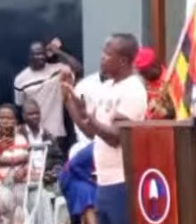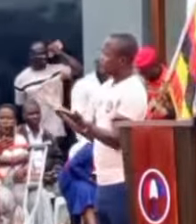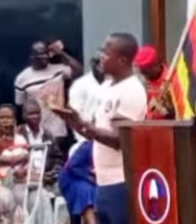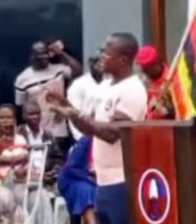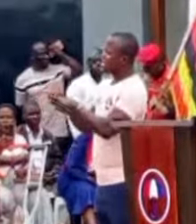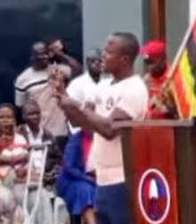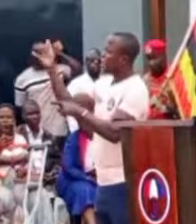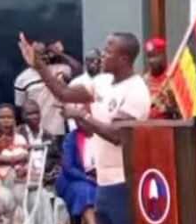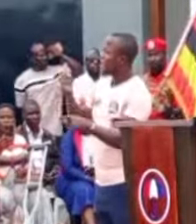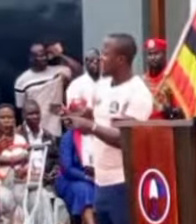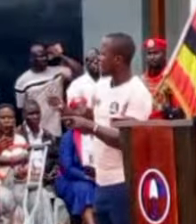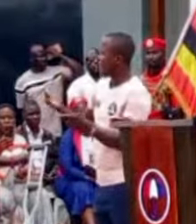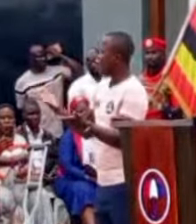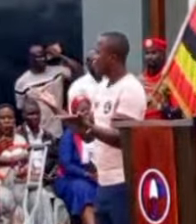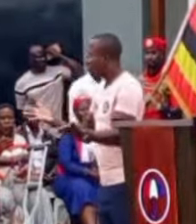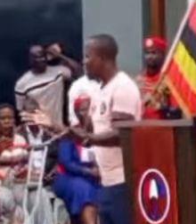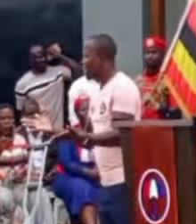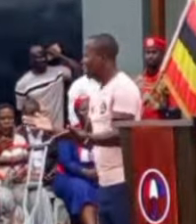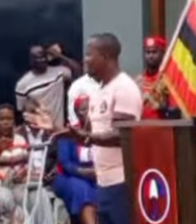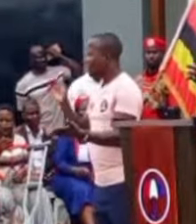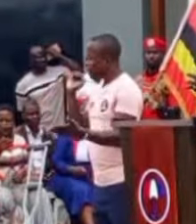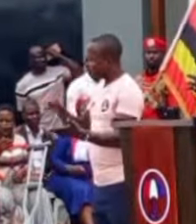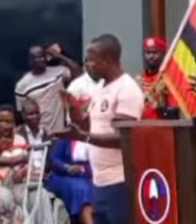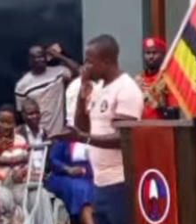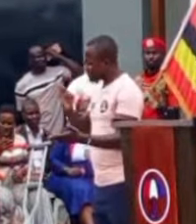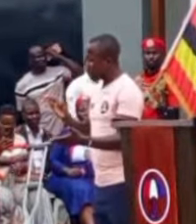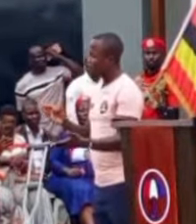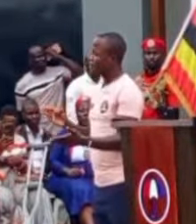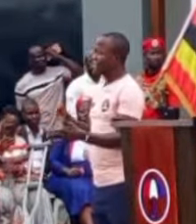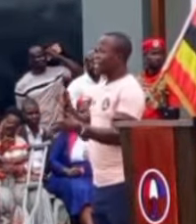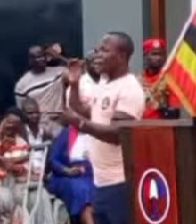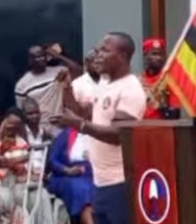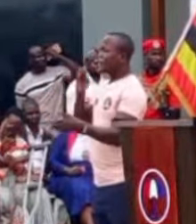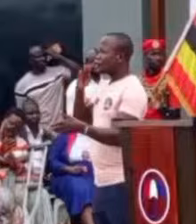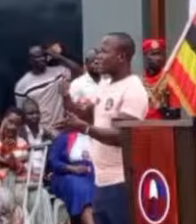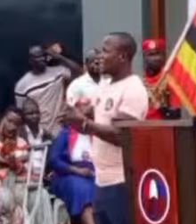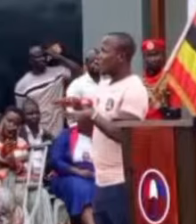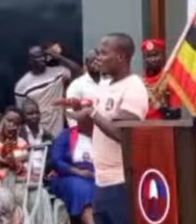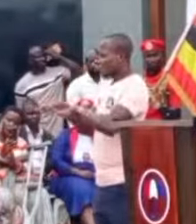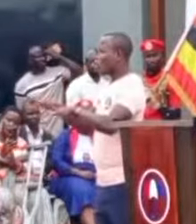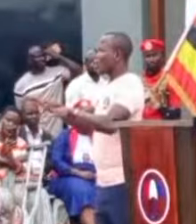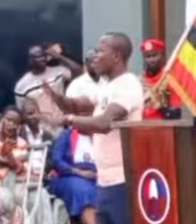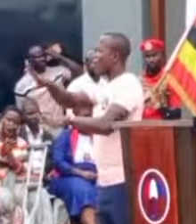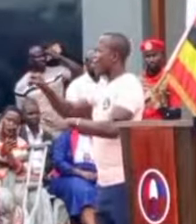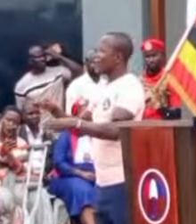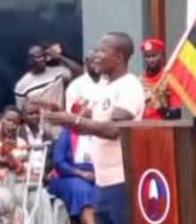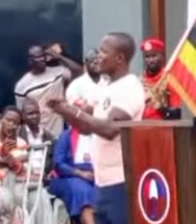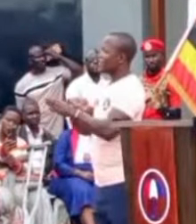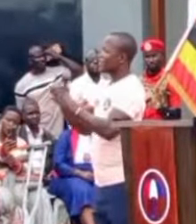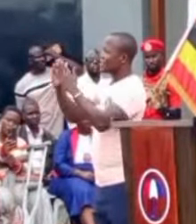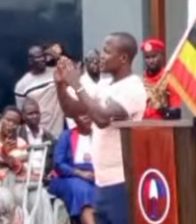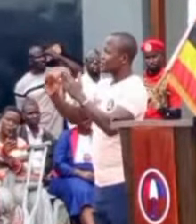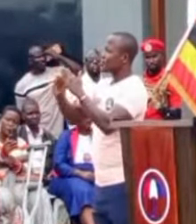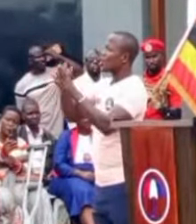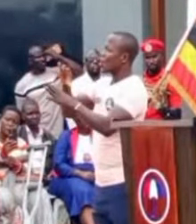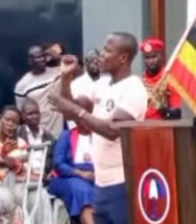zaabwe zeziriwa banayambuka batya ekyo kirina okubeera ku shopping malls zonna kirina okubeera ku bizinesi zonna